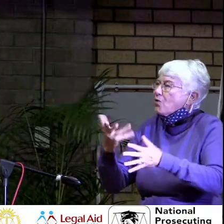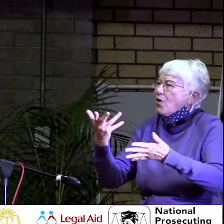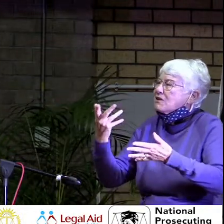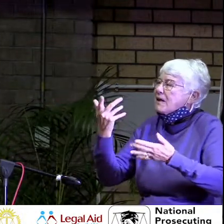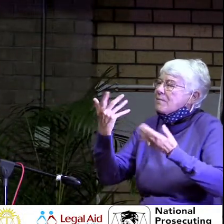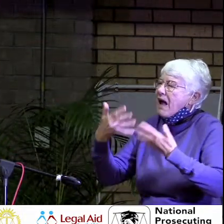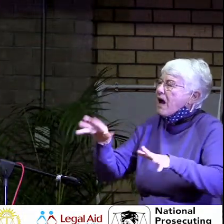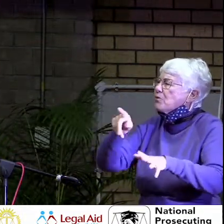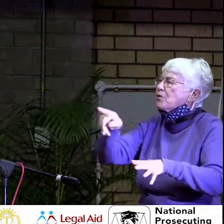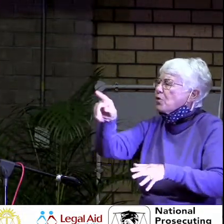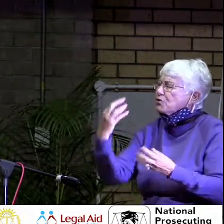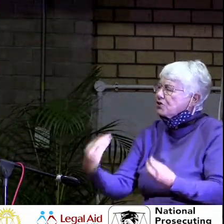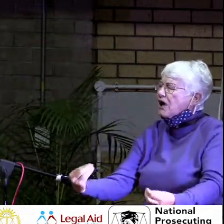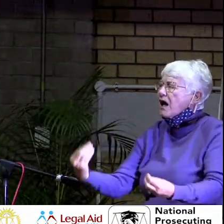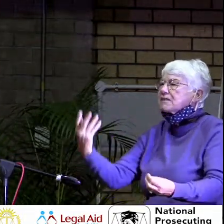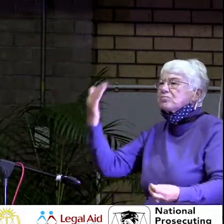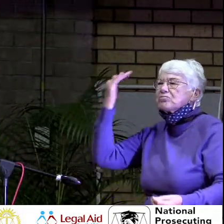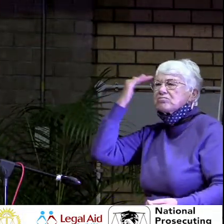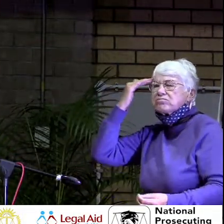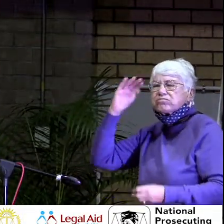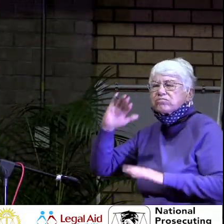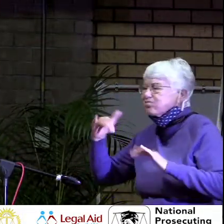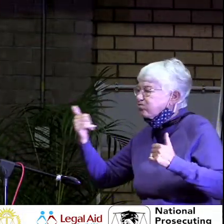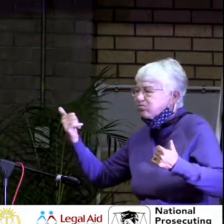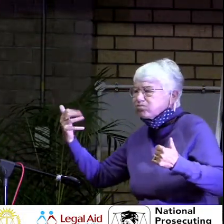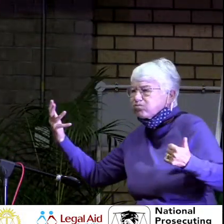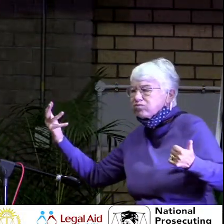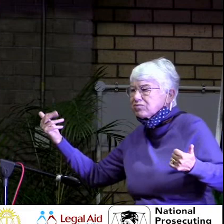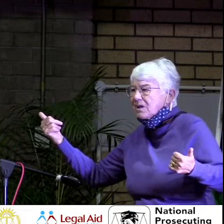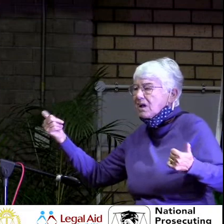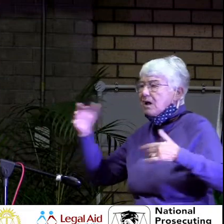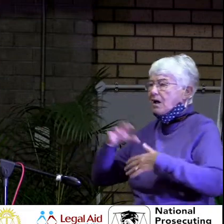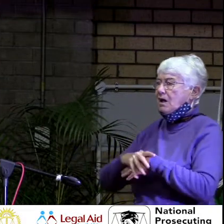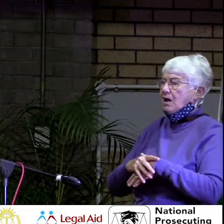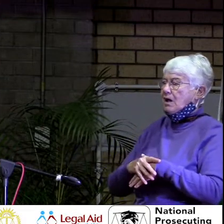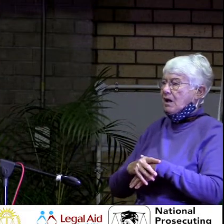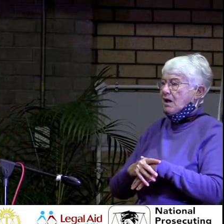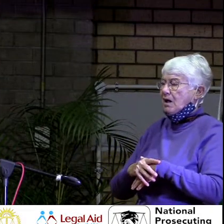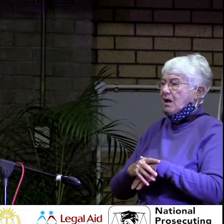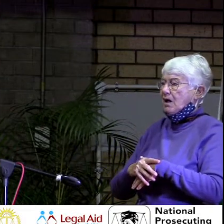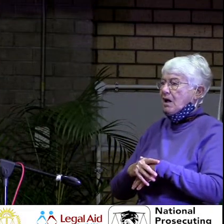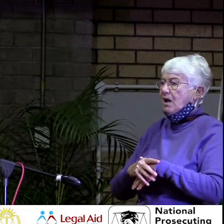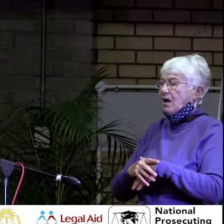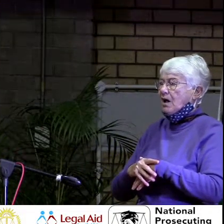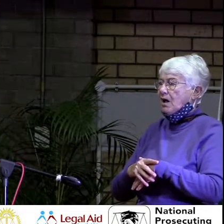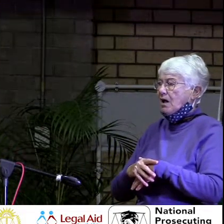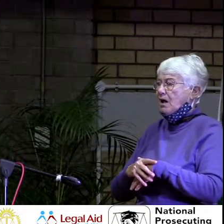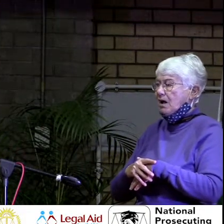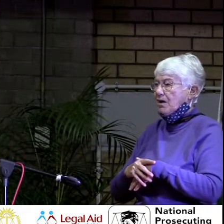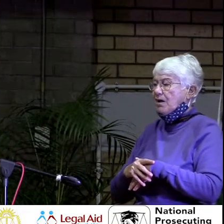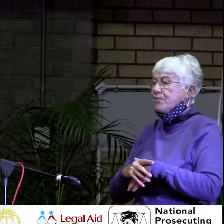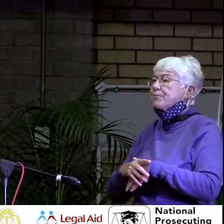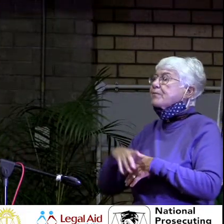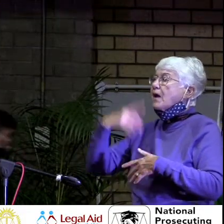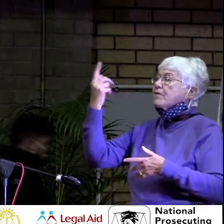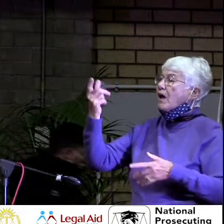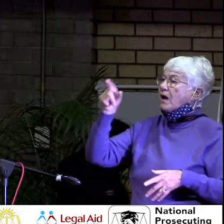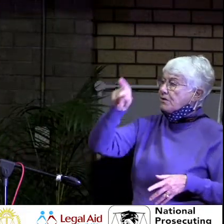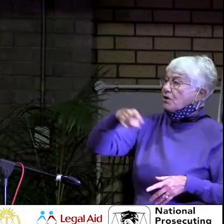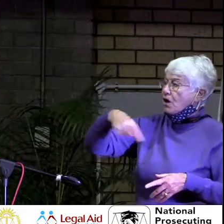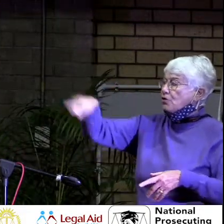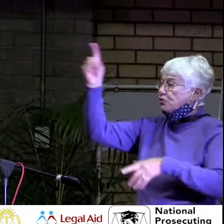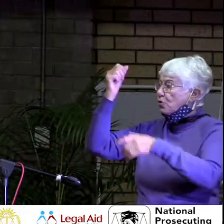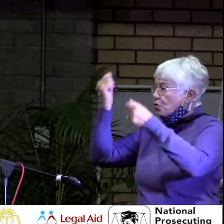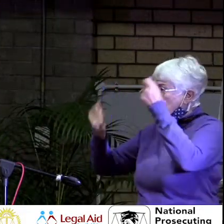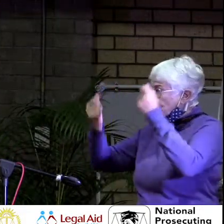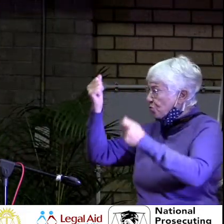court, you'll have somebody who will listen to what the prosecutor or your own lawyer or the magistrate is saying,